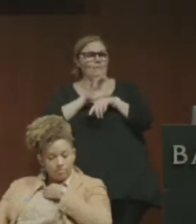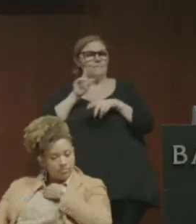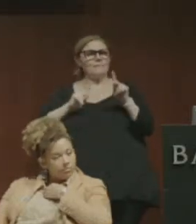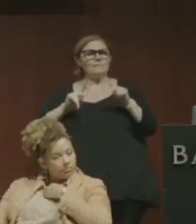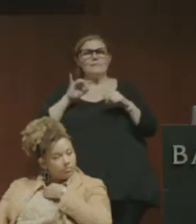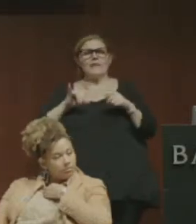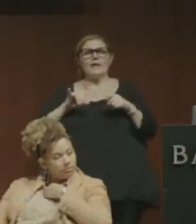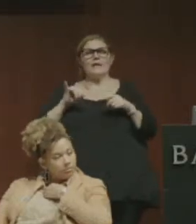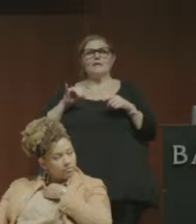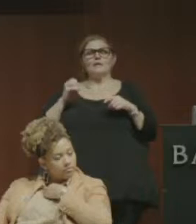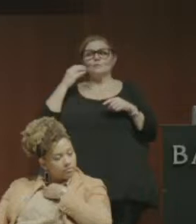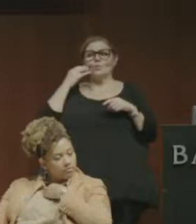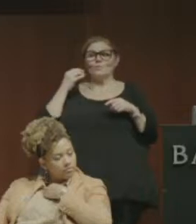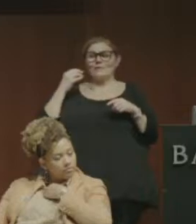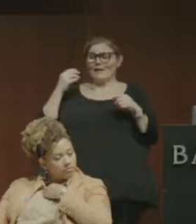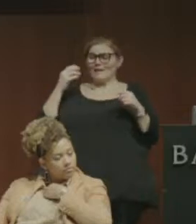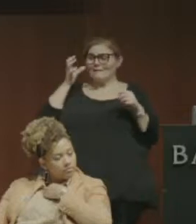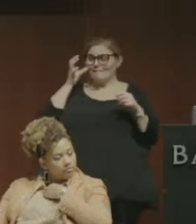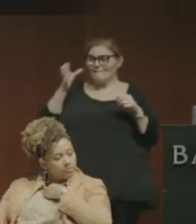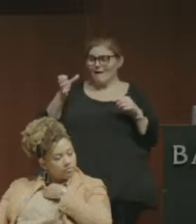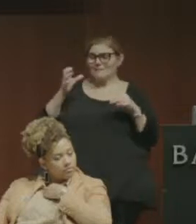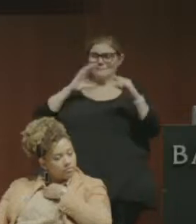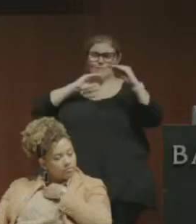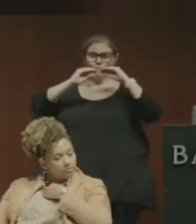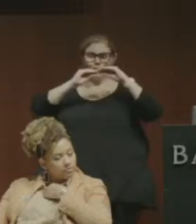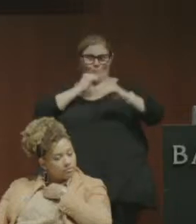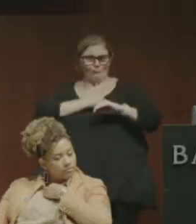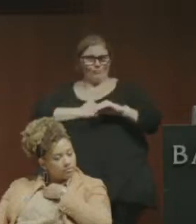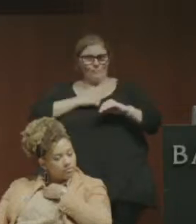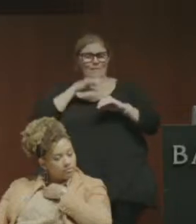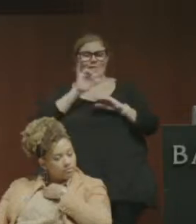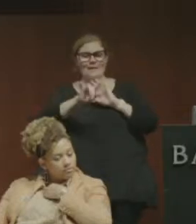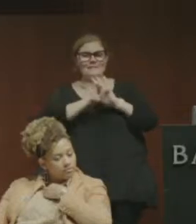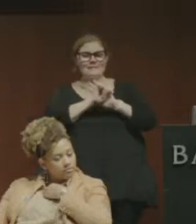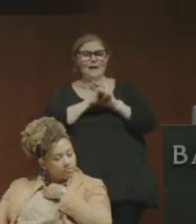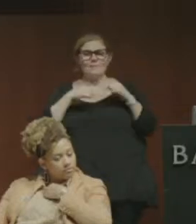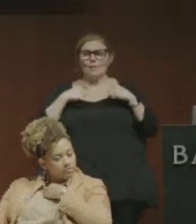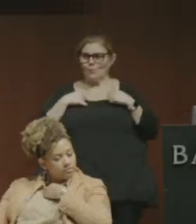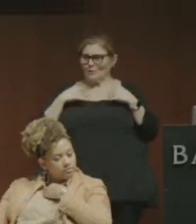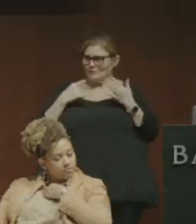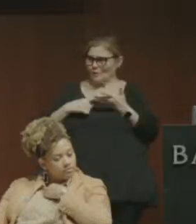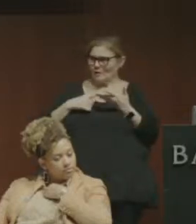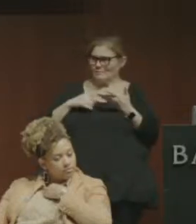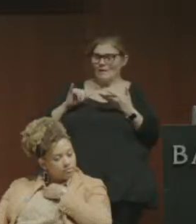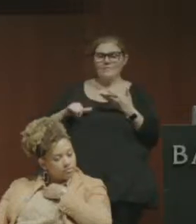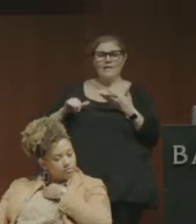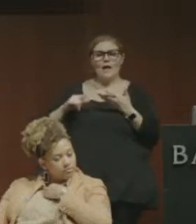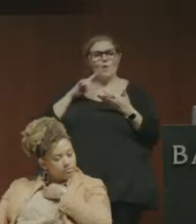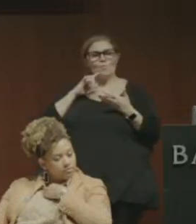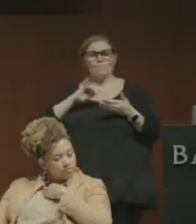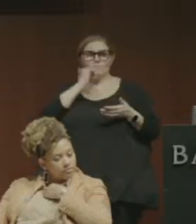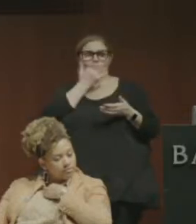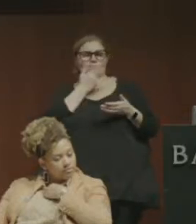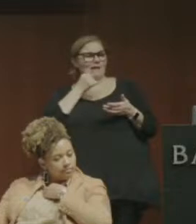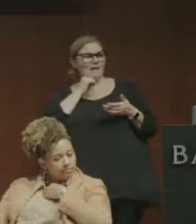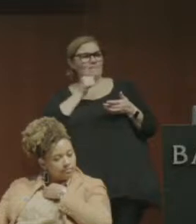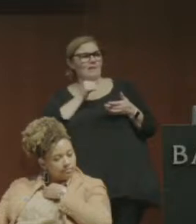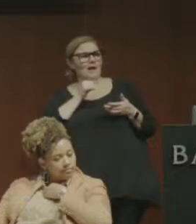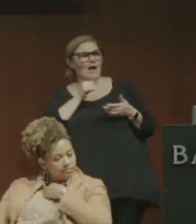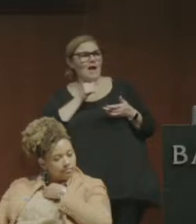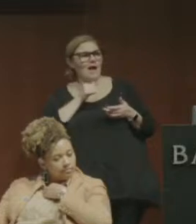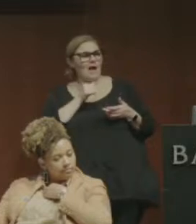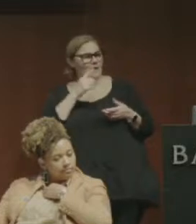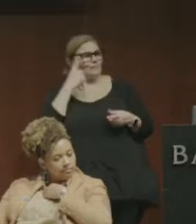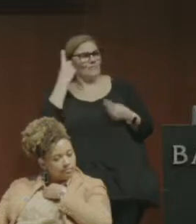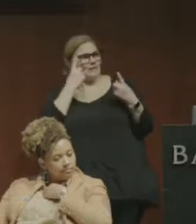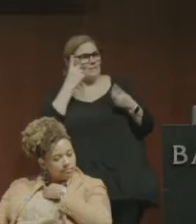So that a concept of reparations at the time that we're speaking would be remiss if it were not to